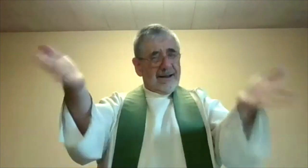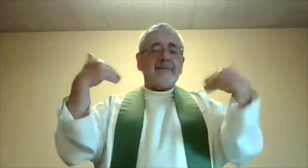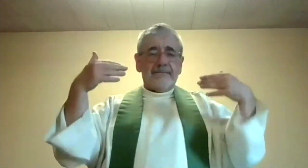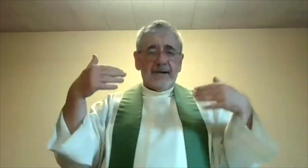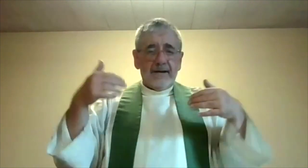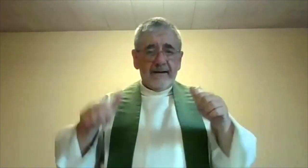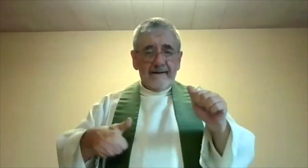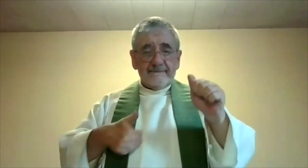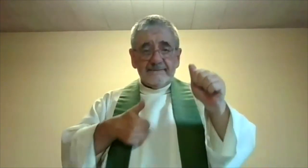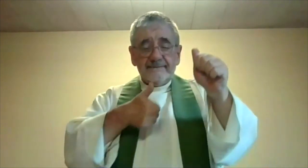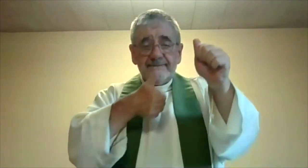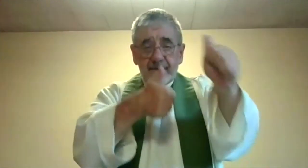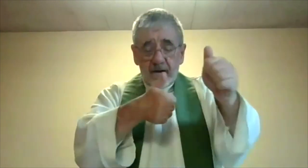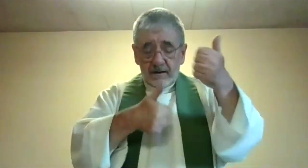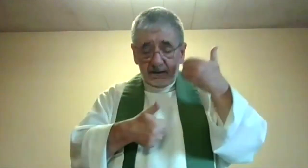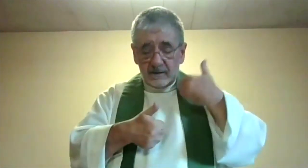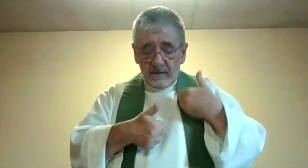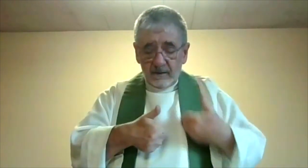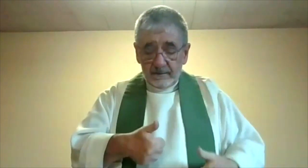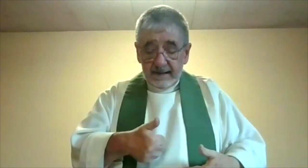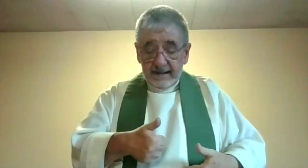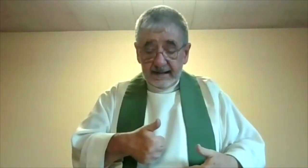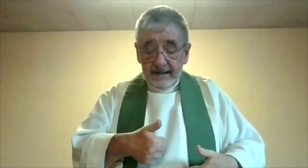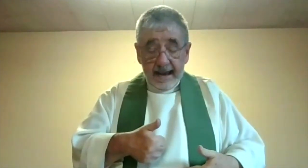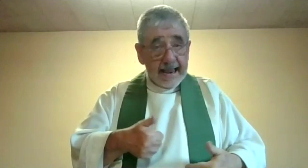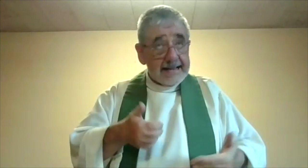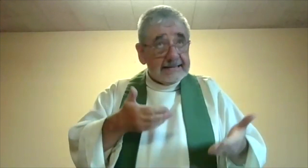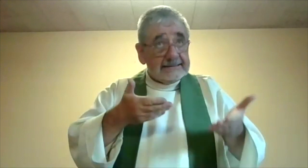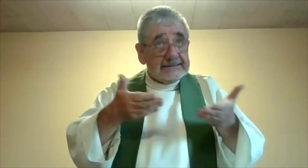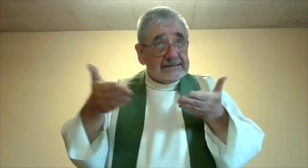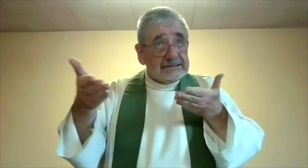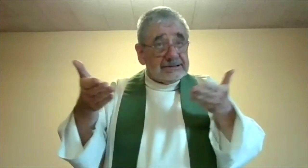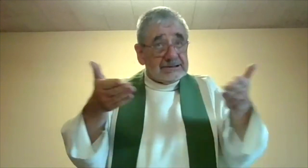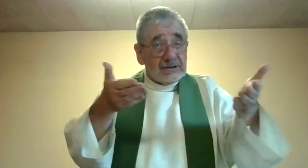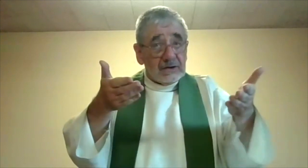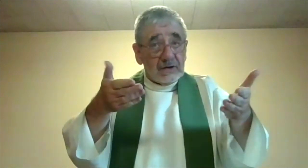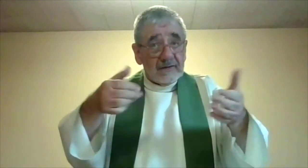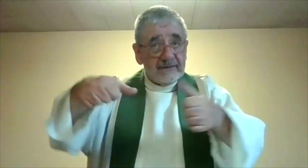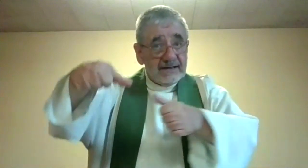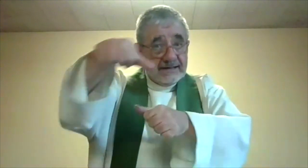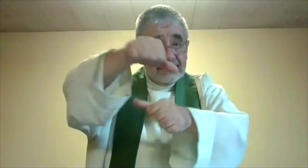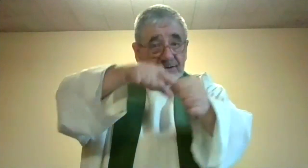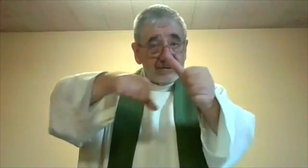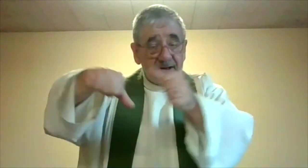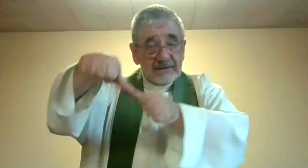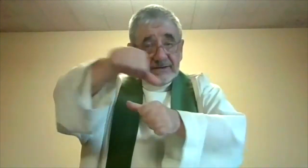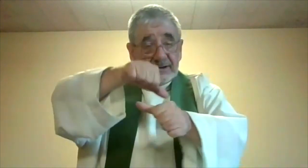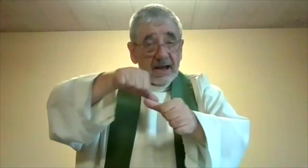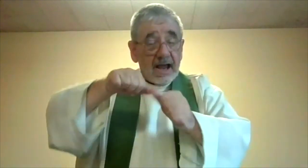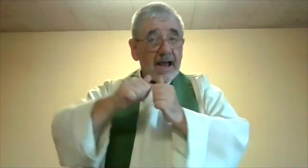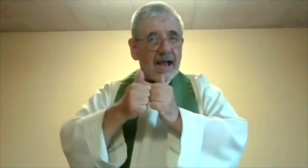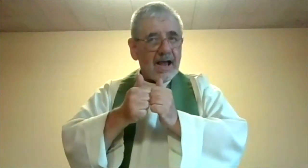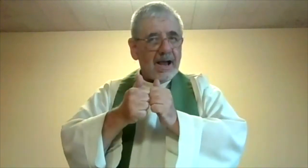Jesus calls us to come follow him and serve each other